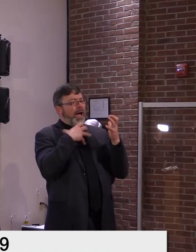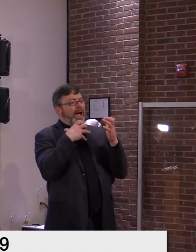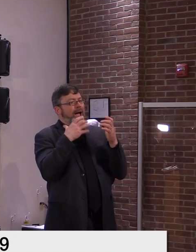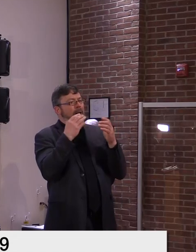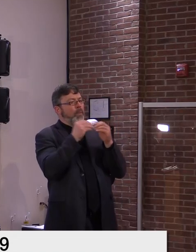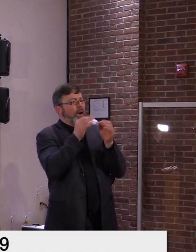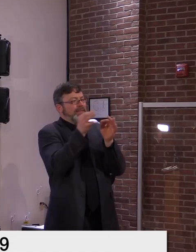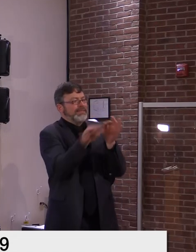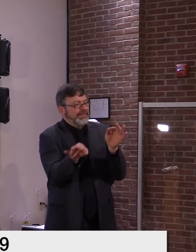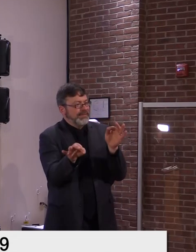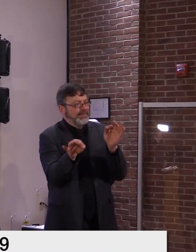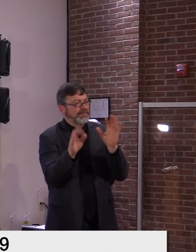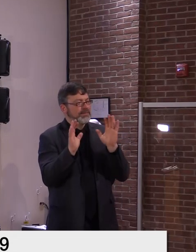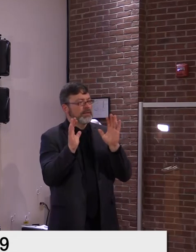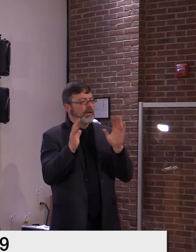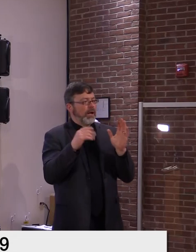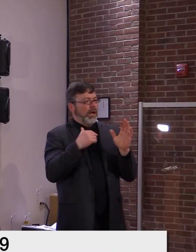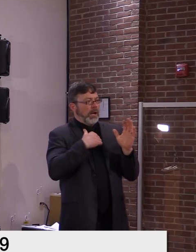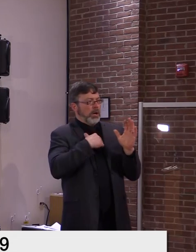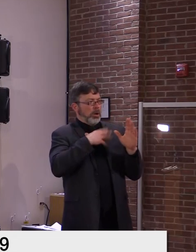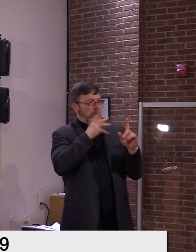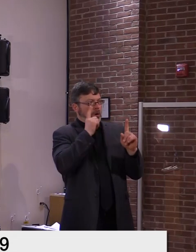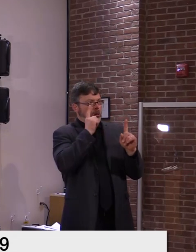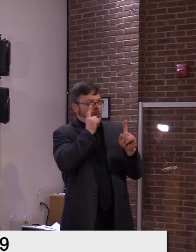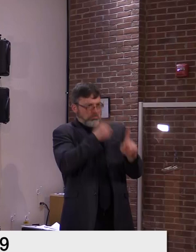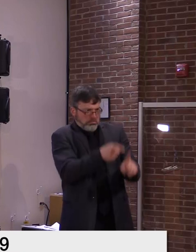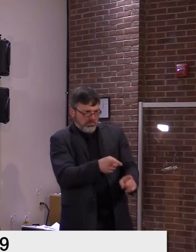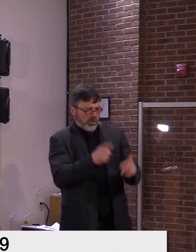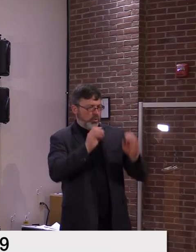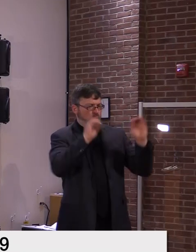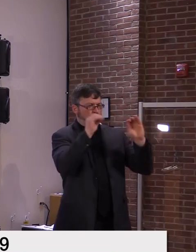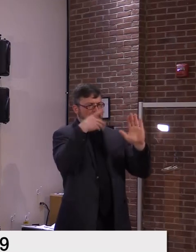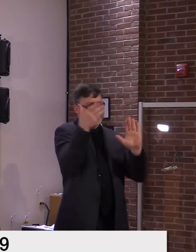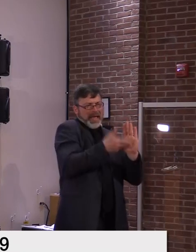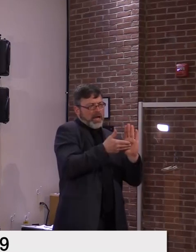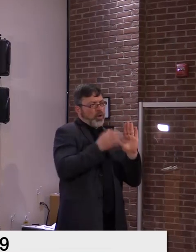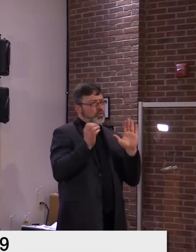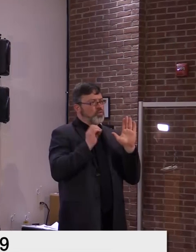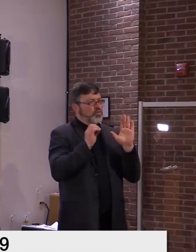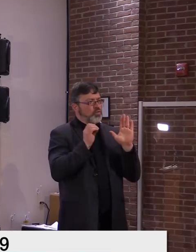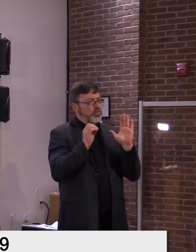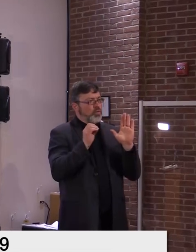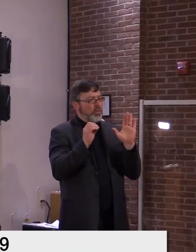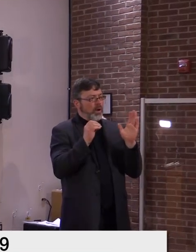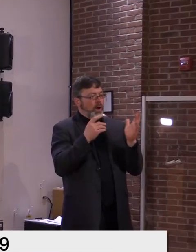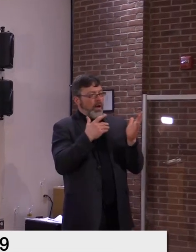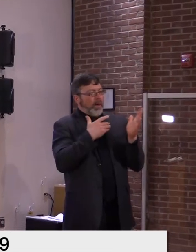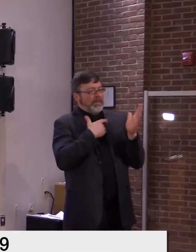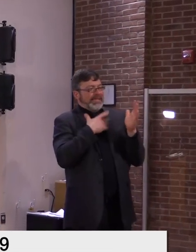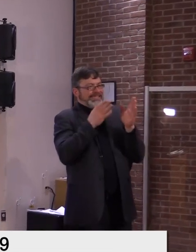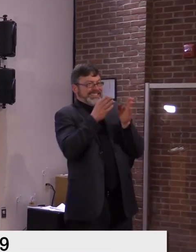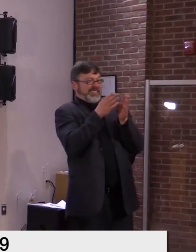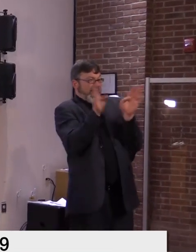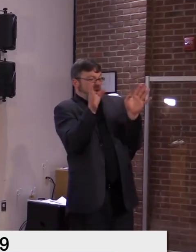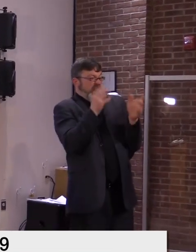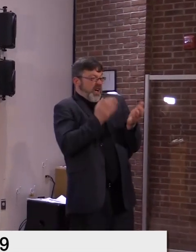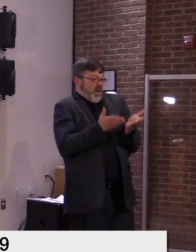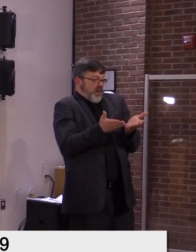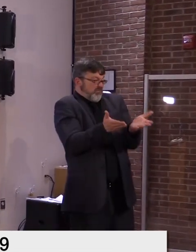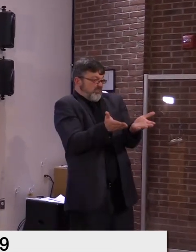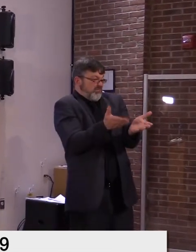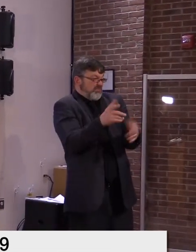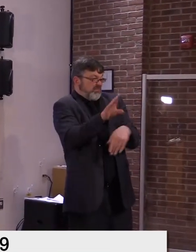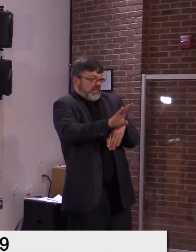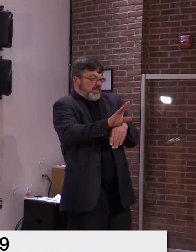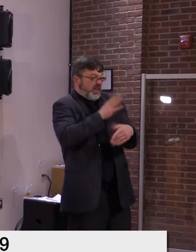guidance. But certainly, you know, as a business, you have the right to do that. If, you know, when you're serving people, and as Dr.